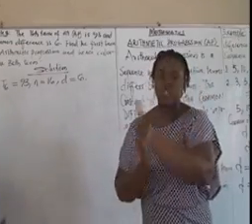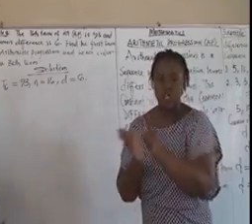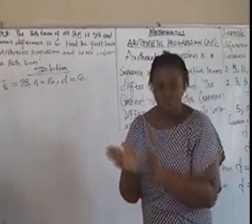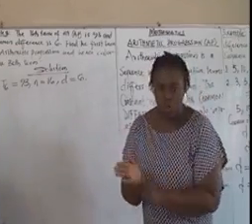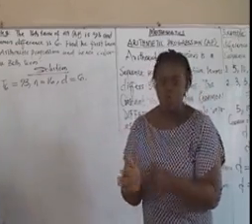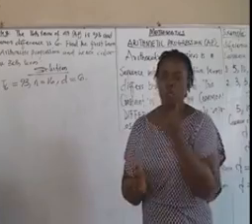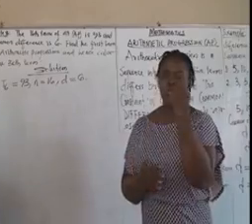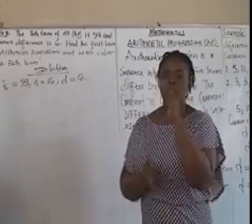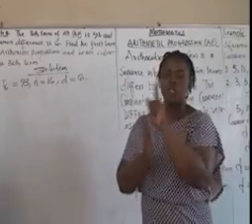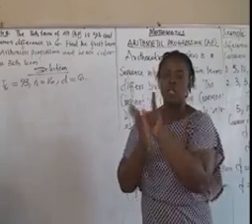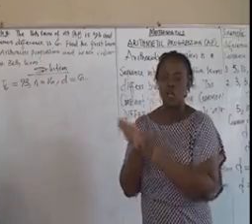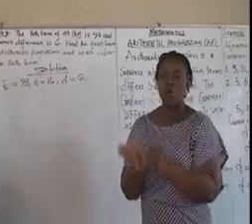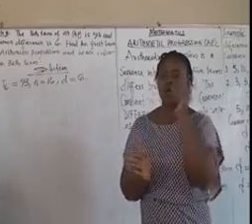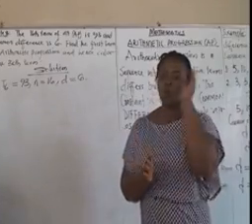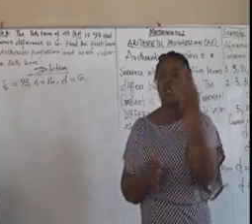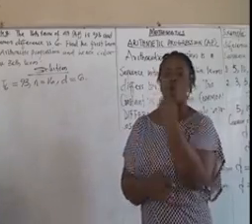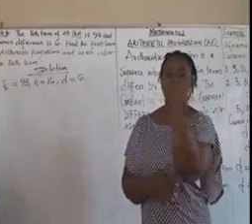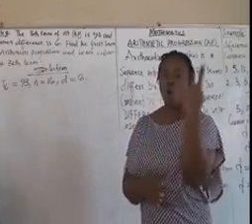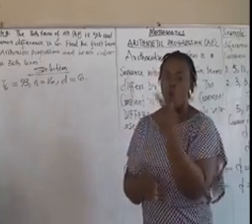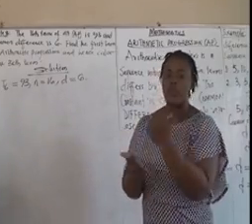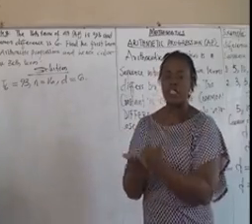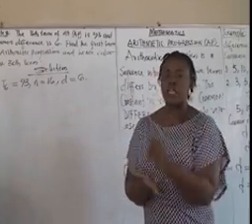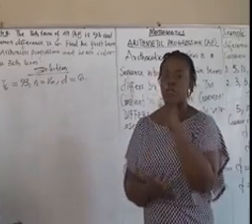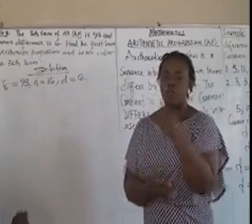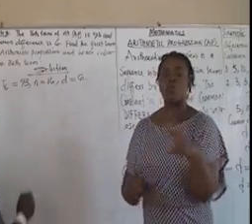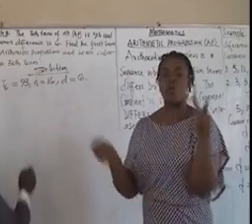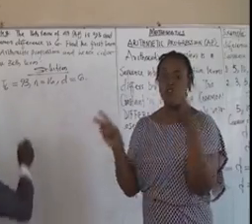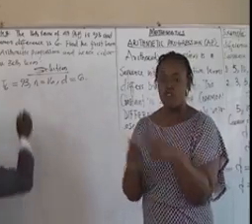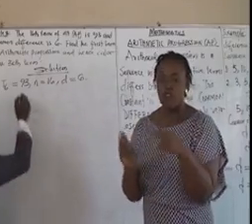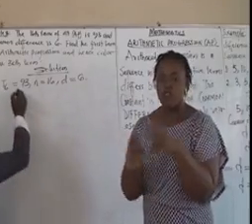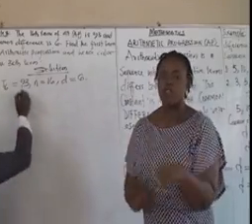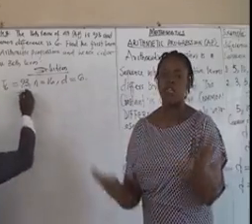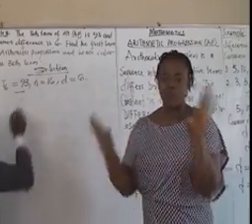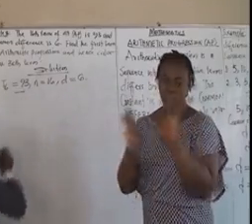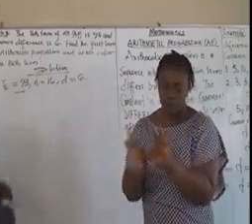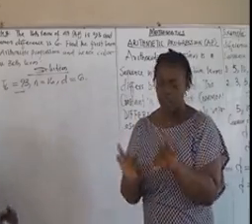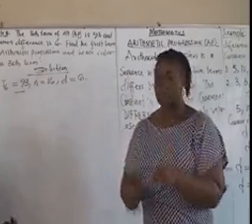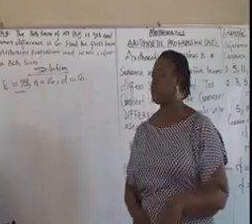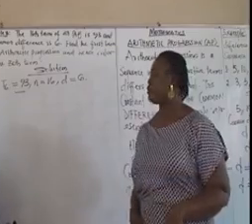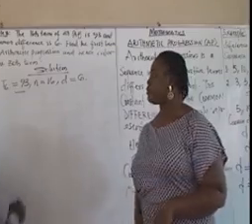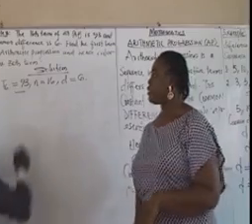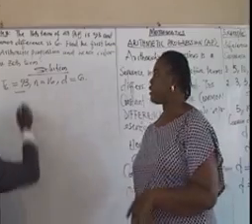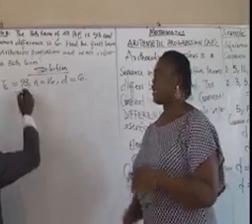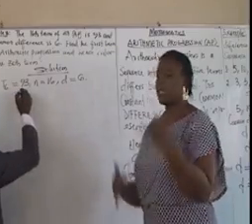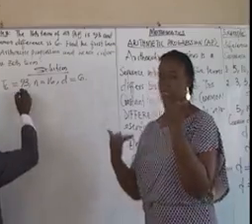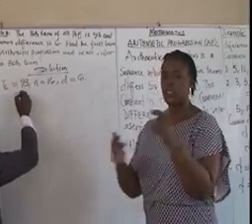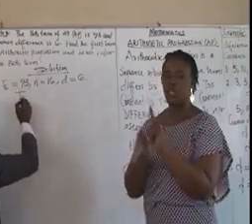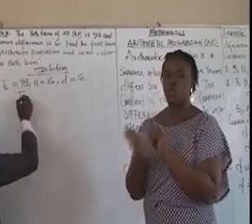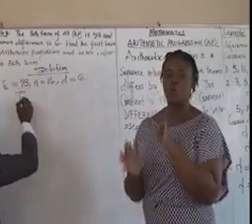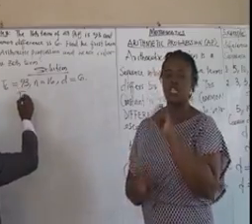this formula at any given time. It's very important. Let's recall it together again.